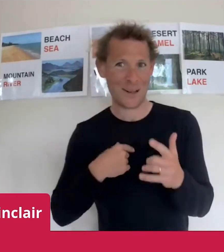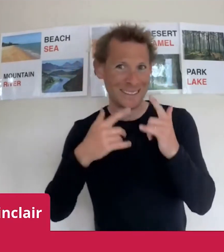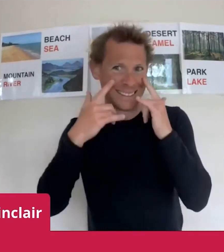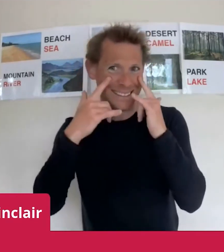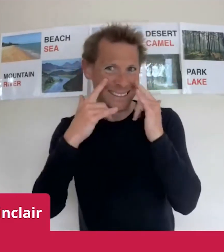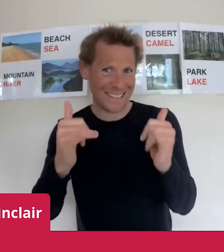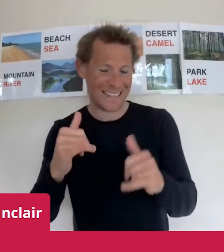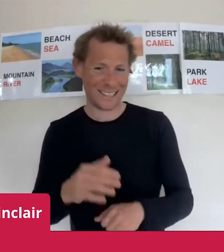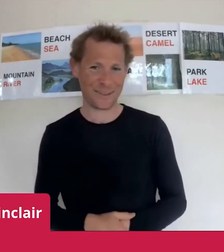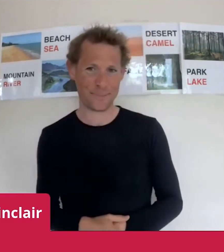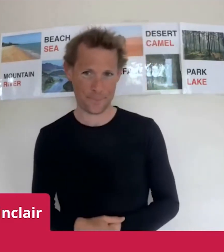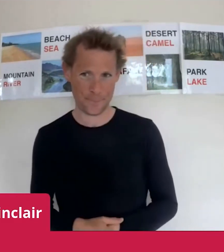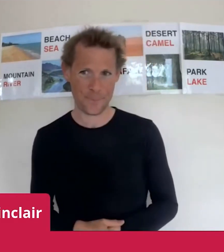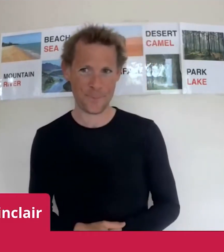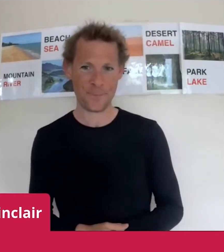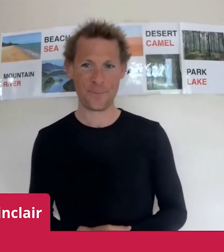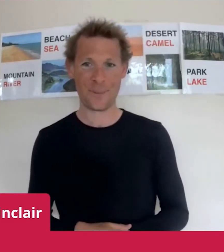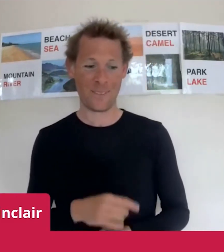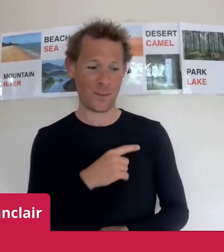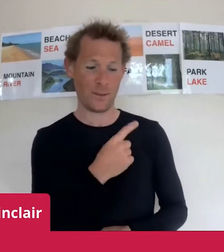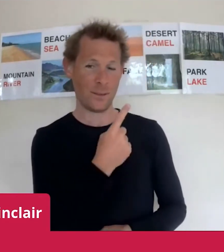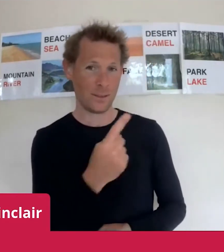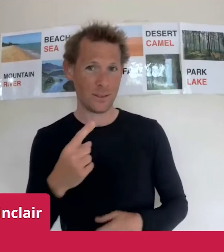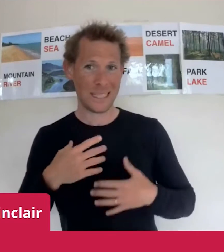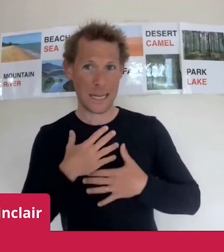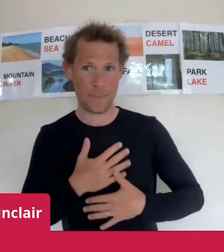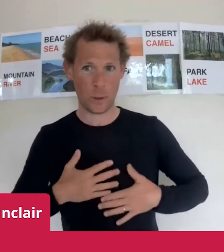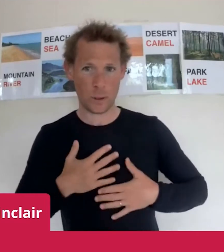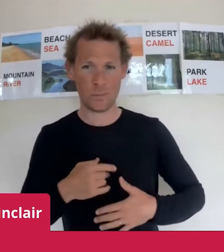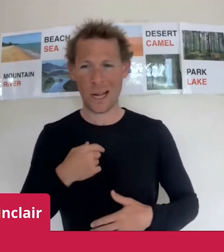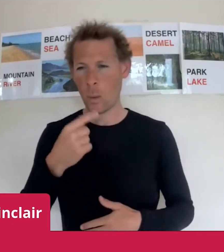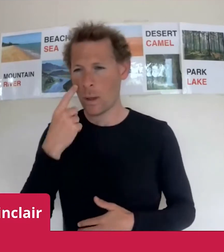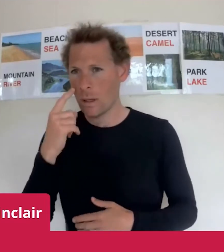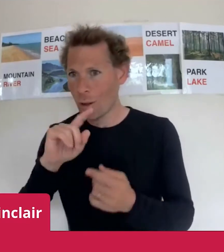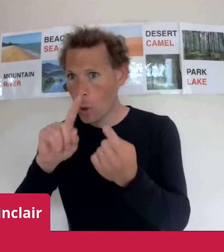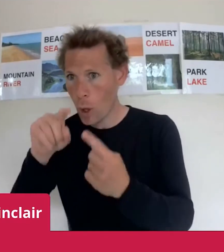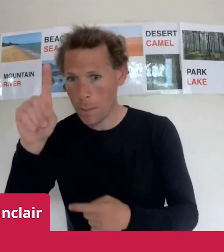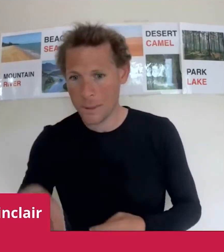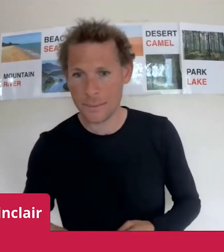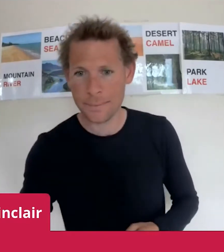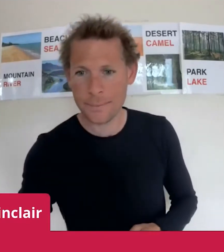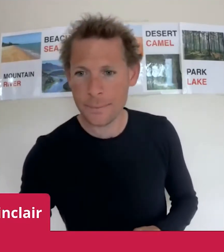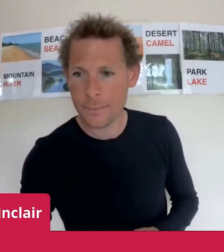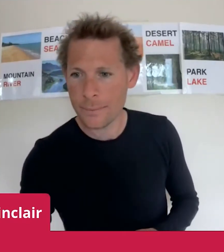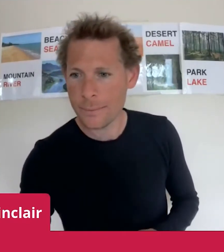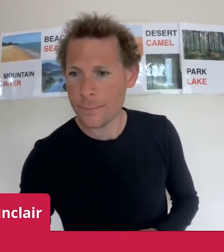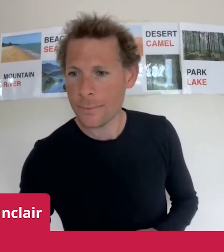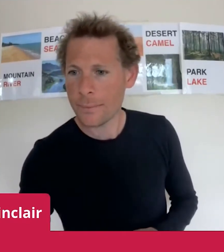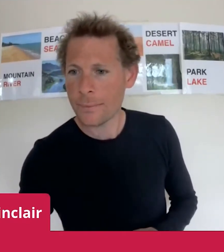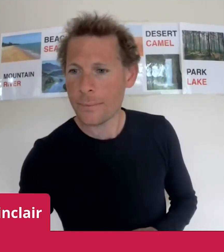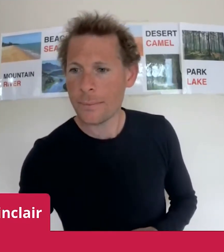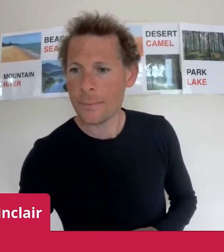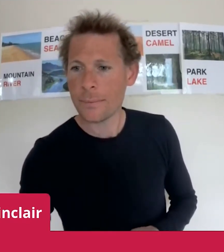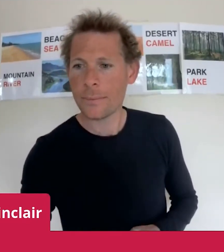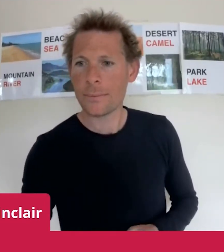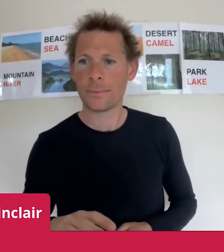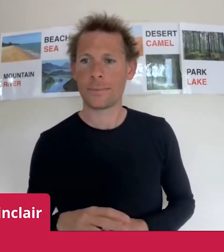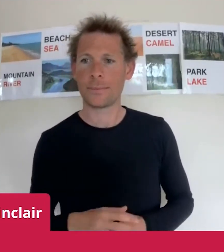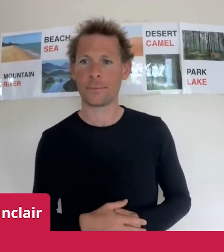Okay, now I'm going to check what you remember. So going through our emotions, and I'll be keeping an eye on the comments to